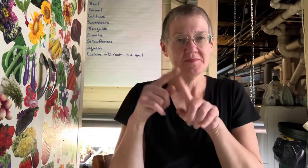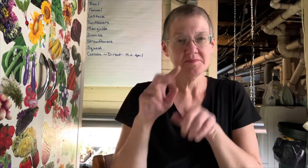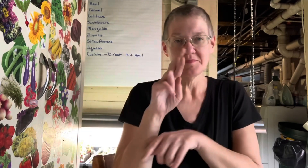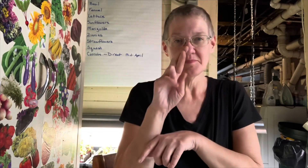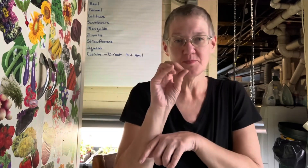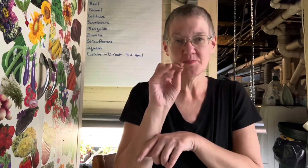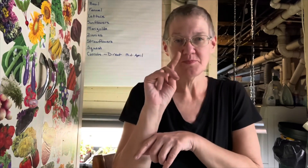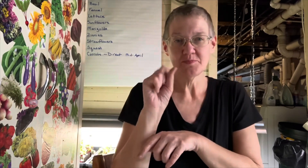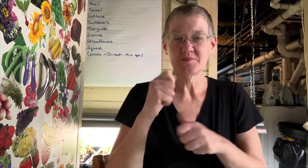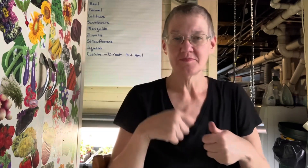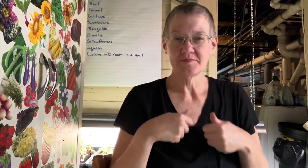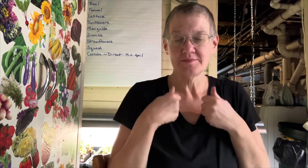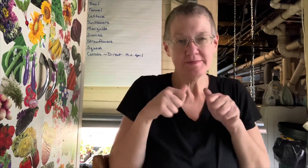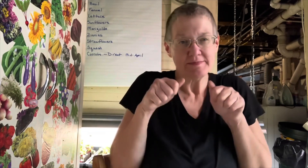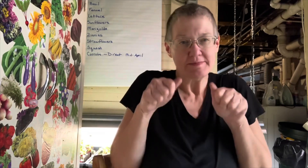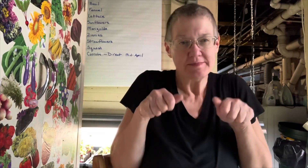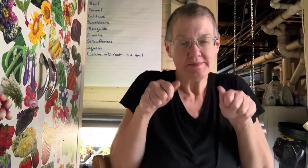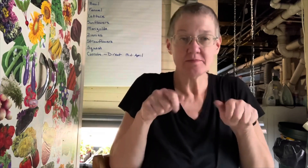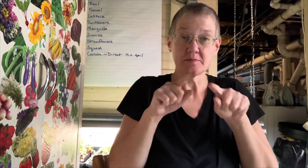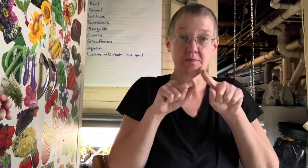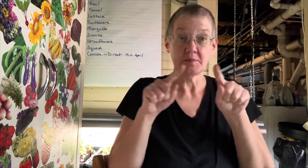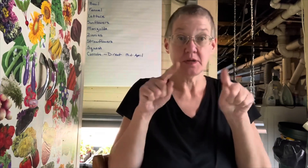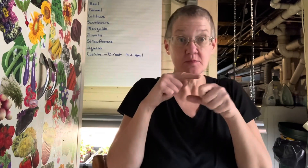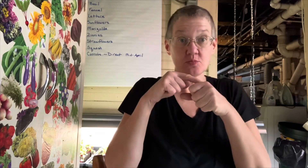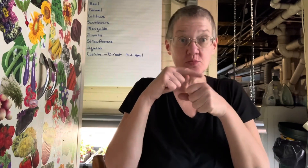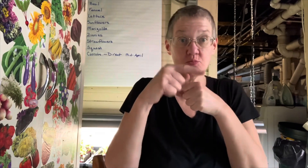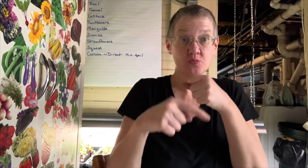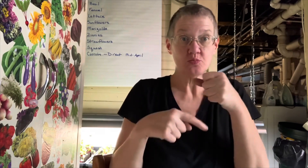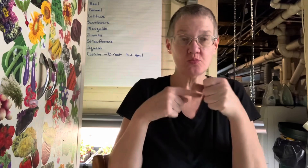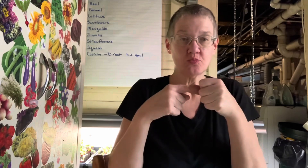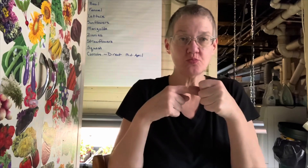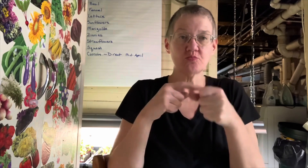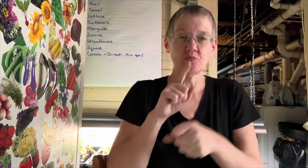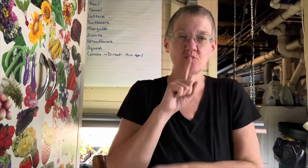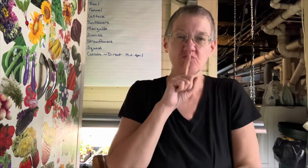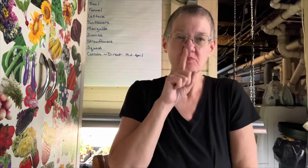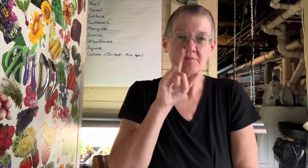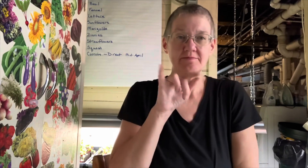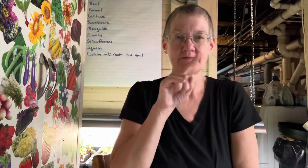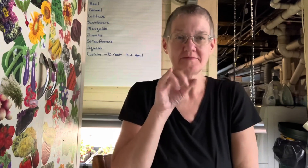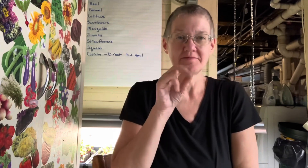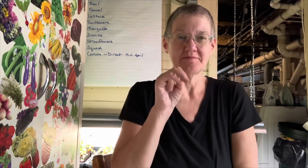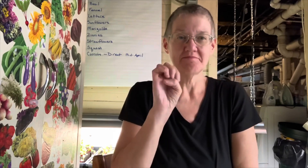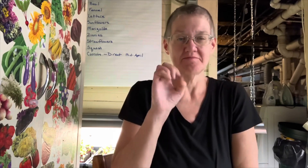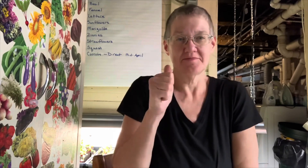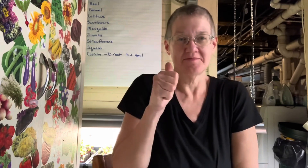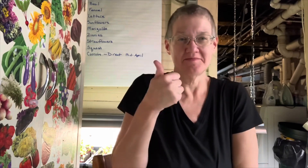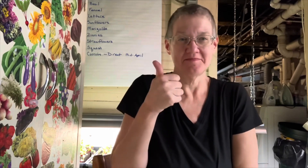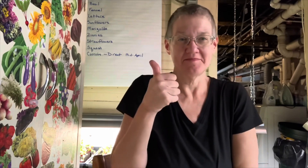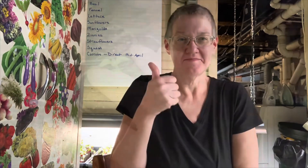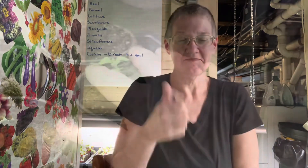of the plant's going to die back, but the roots might survive. But to truly grow it year-round, that's zone